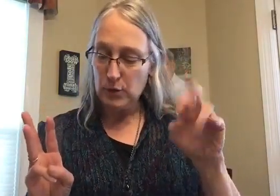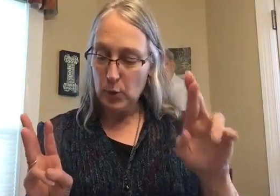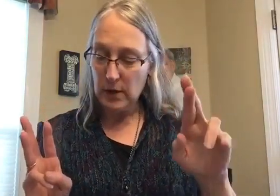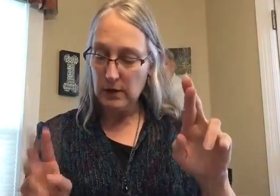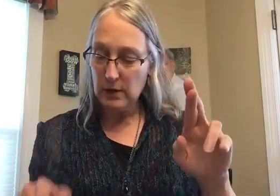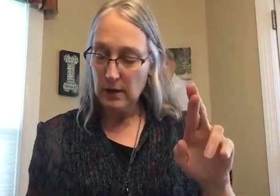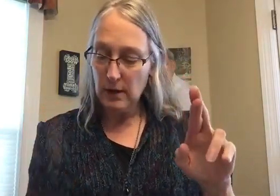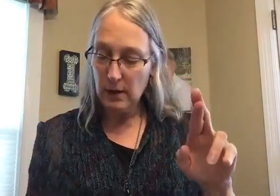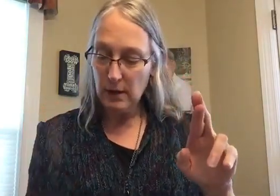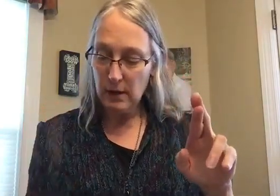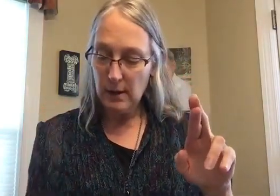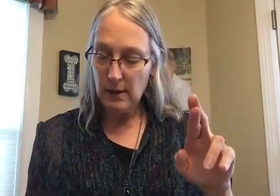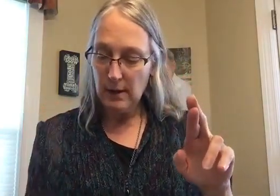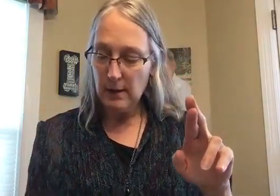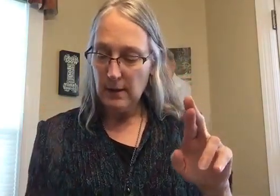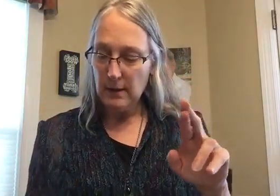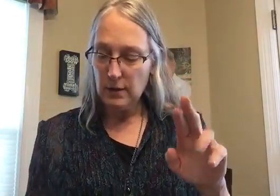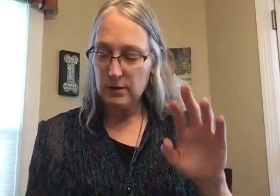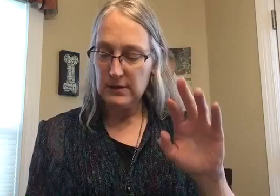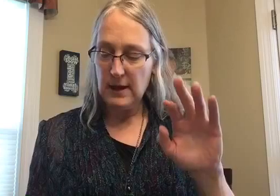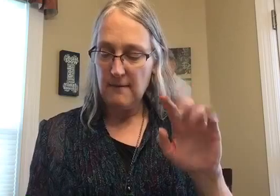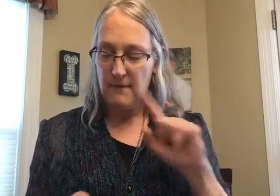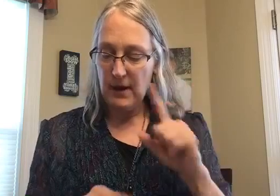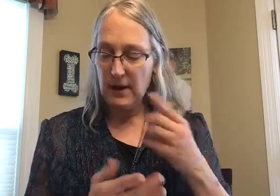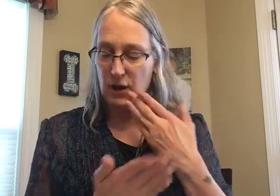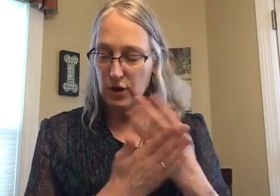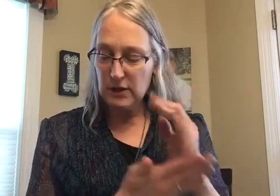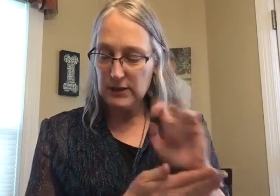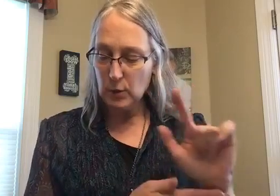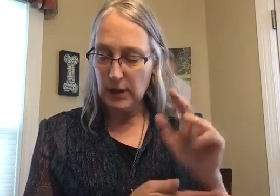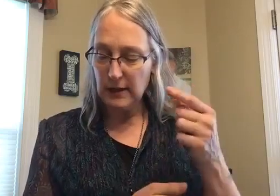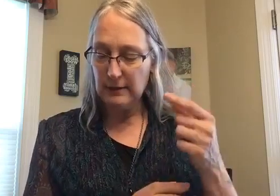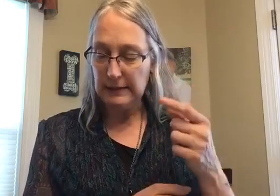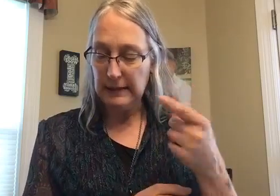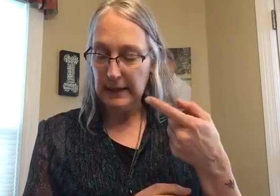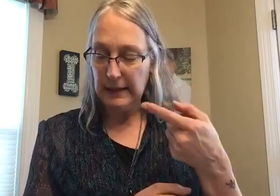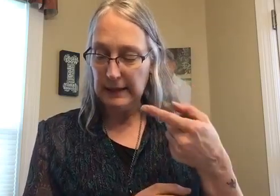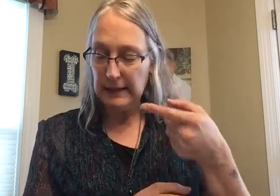Ecuador. There's very good soil in,